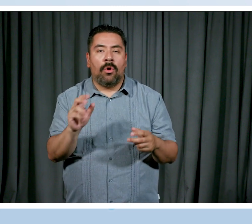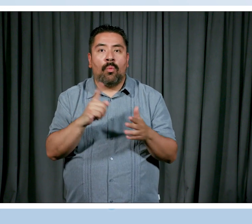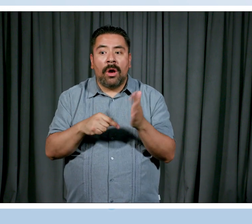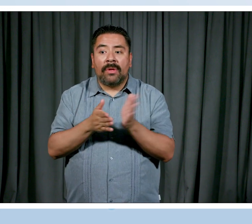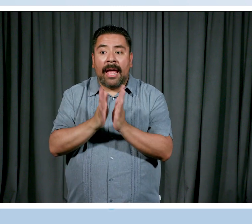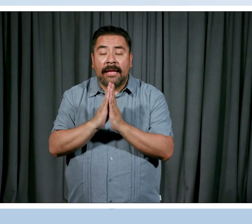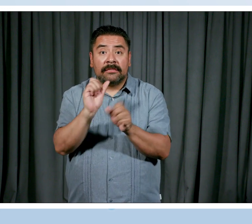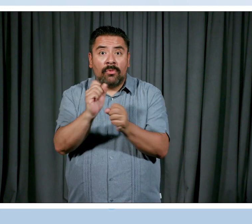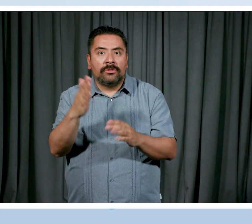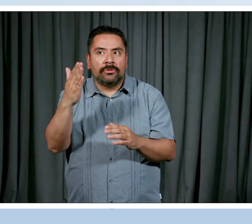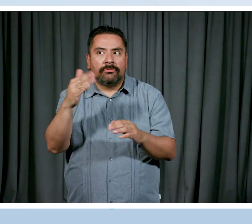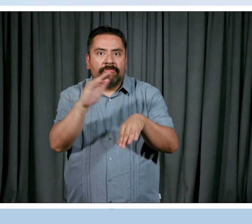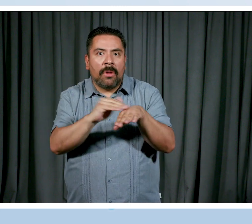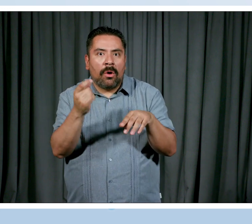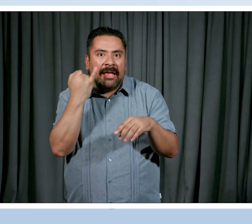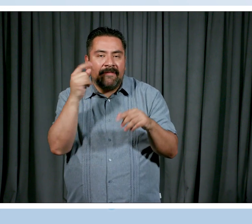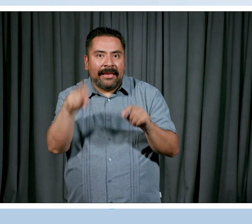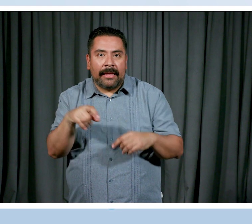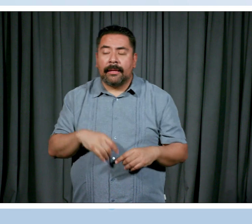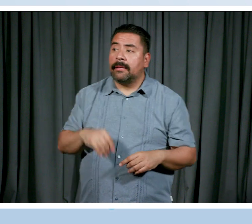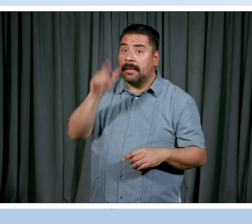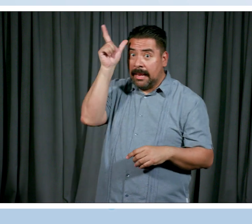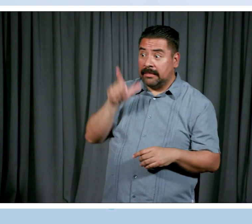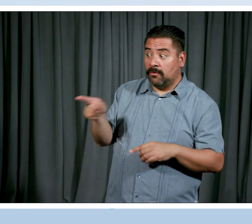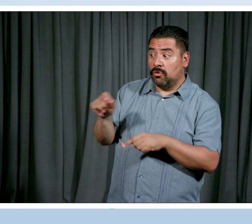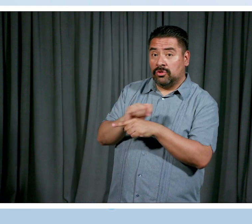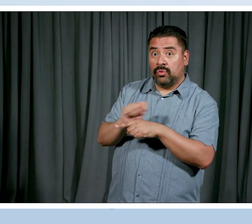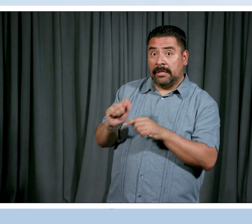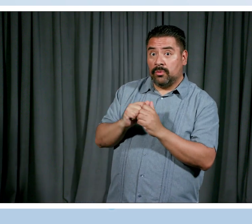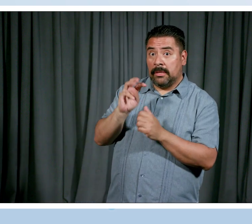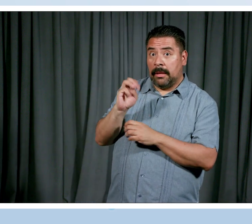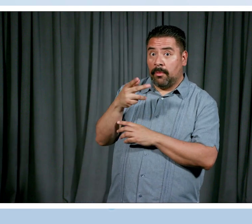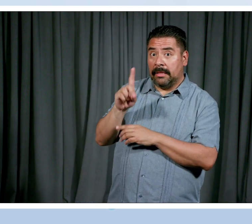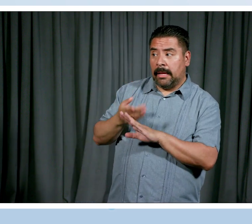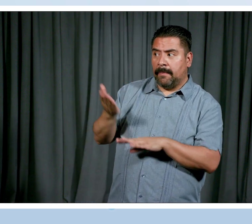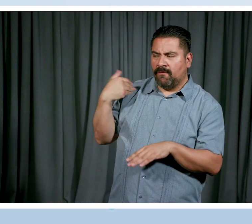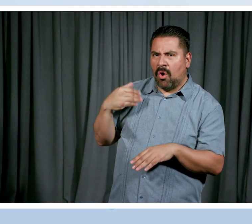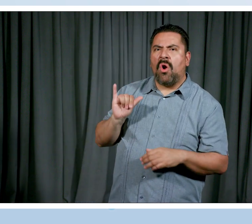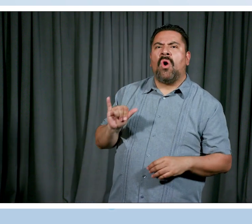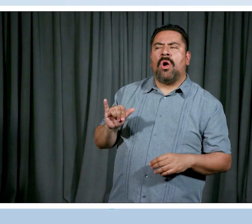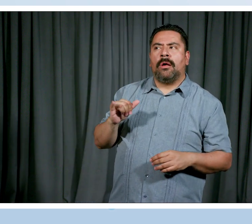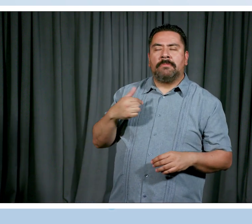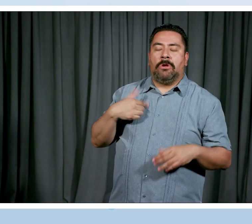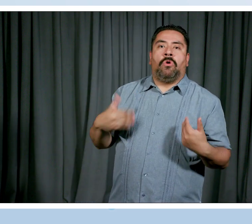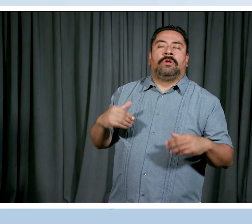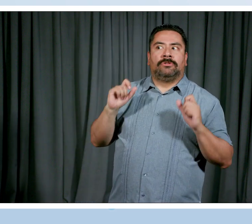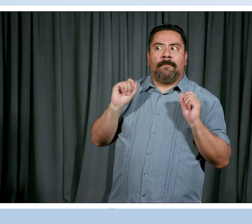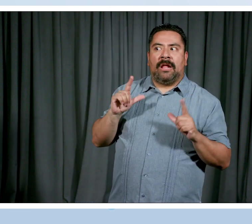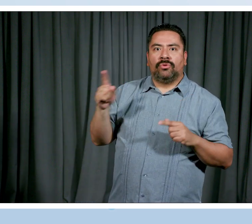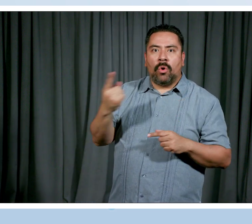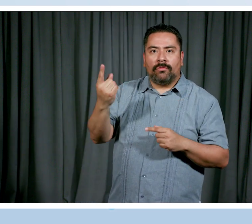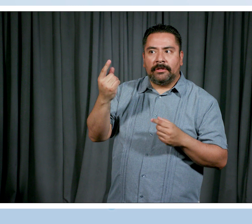it. So, Alexa, you've done trainings with MOPD before, and it struck me that you've always shared about your